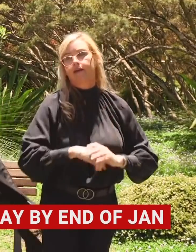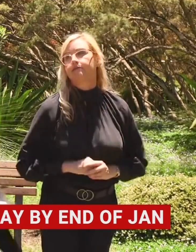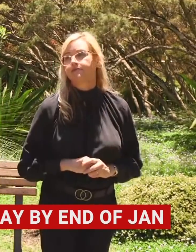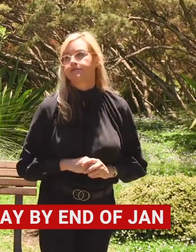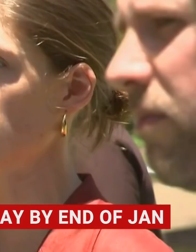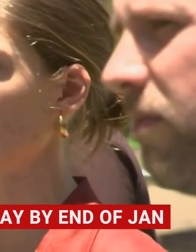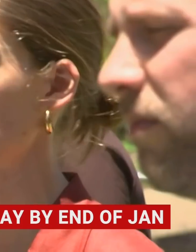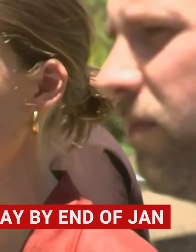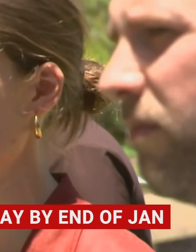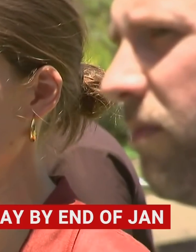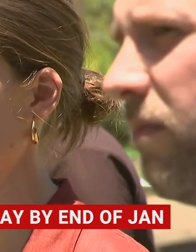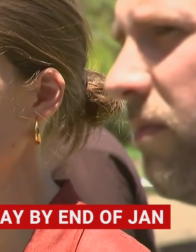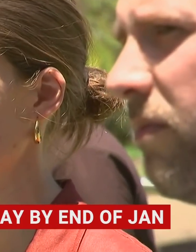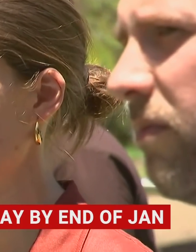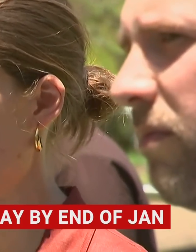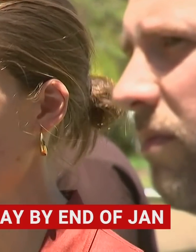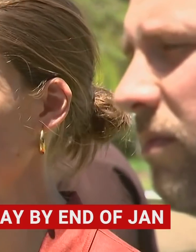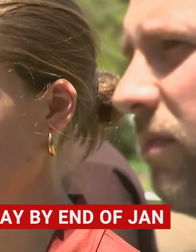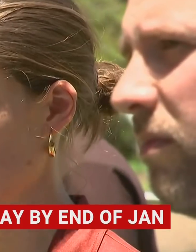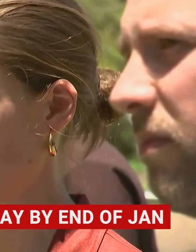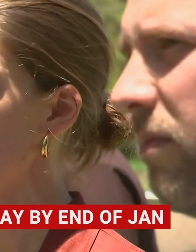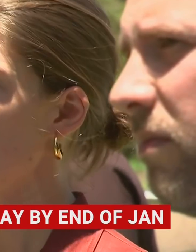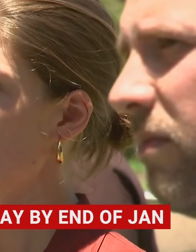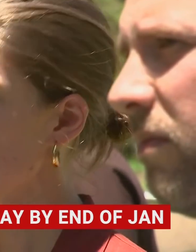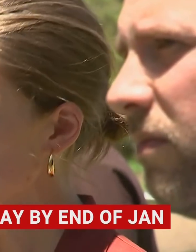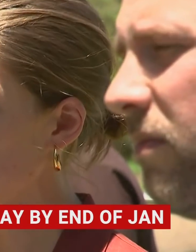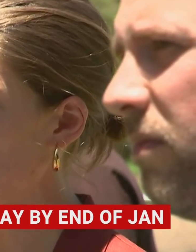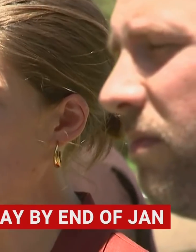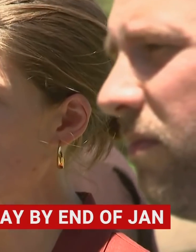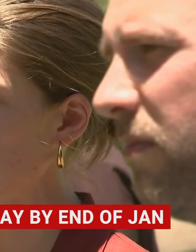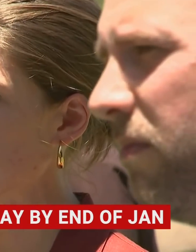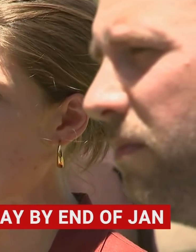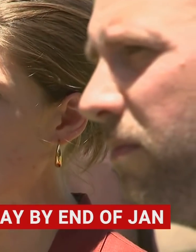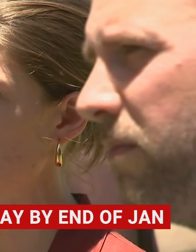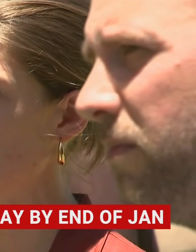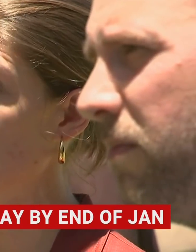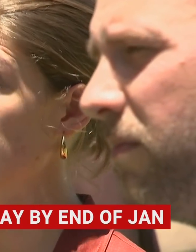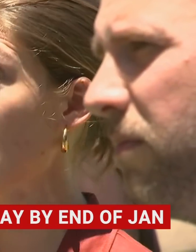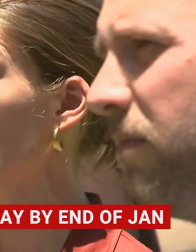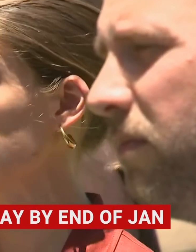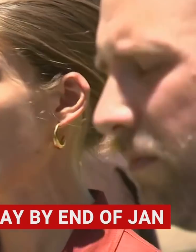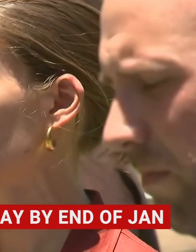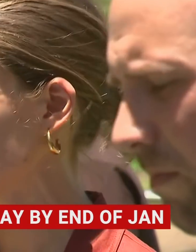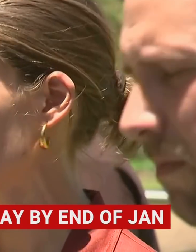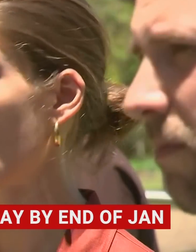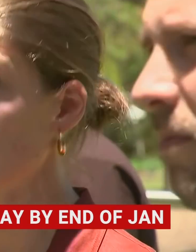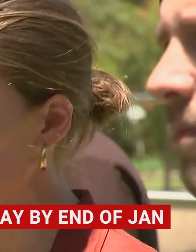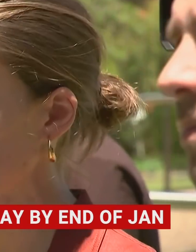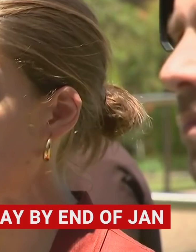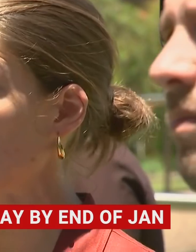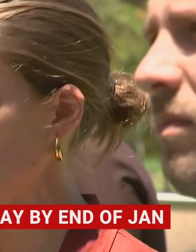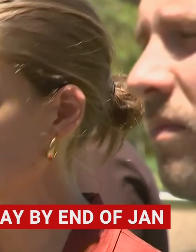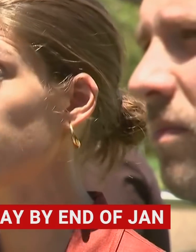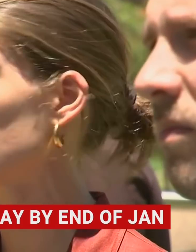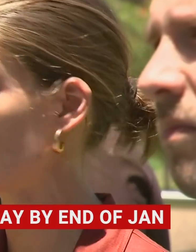Suggested figures of up to 25,000 cases a day by January. Are you concerned by that modelling? And is that what living with COVID looks